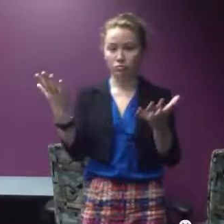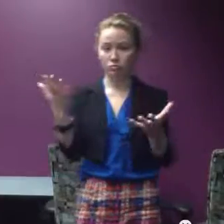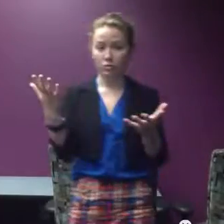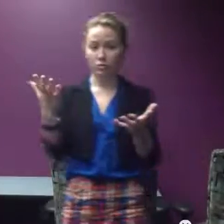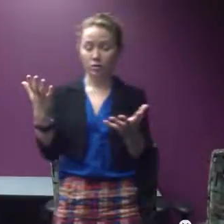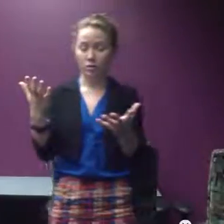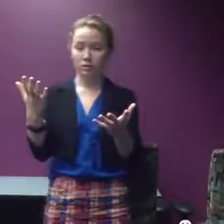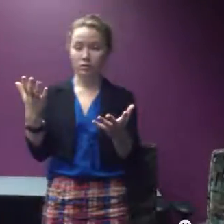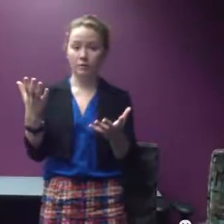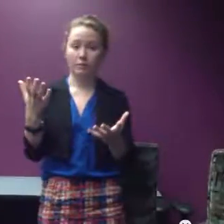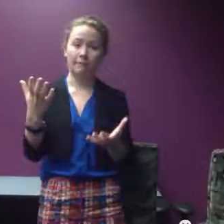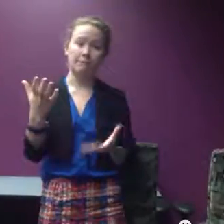becomes